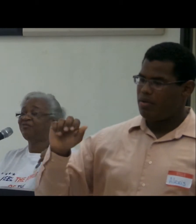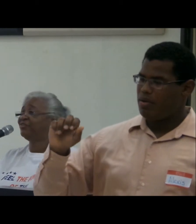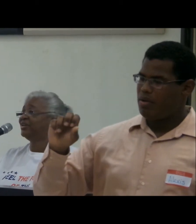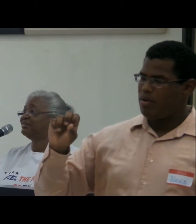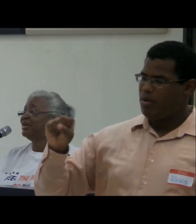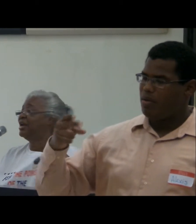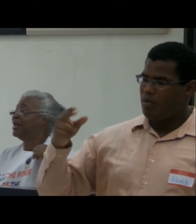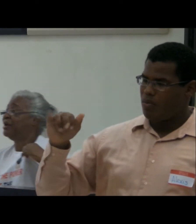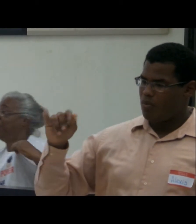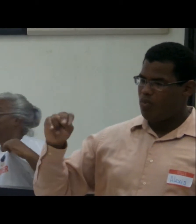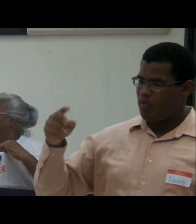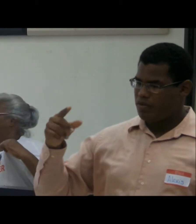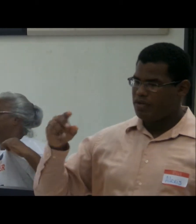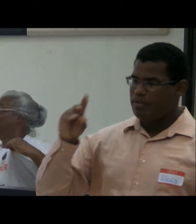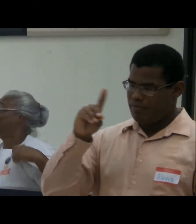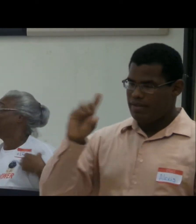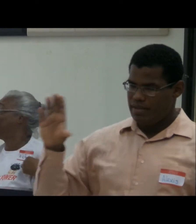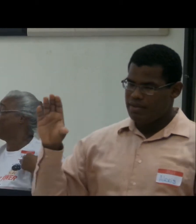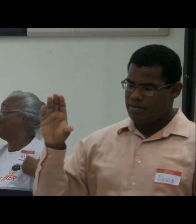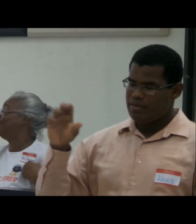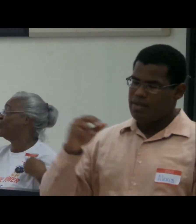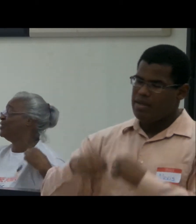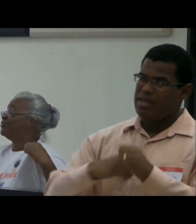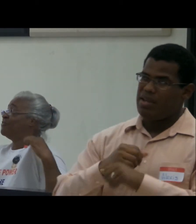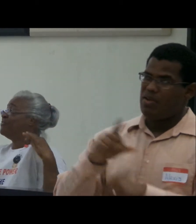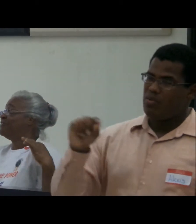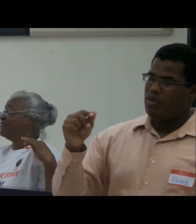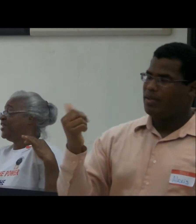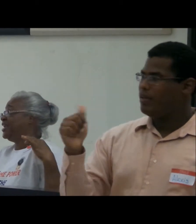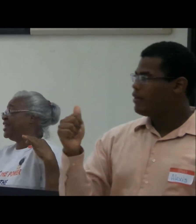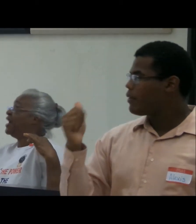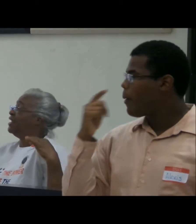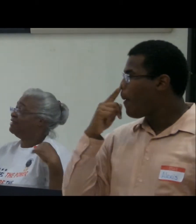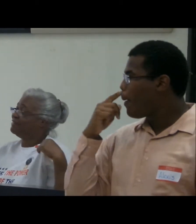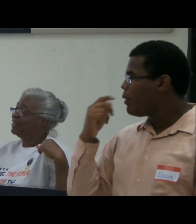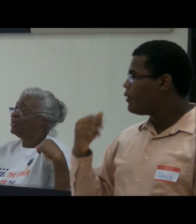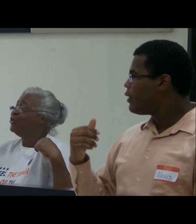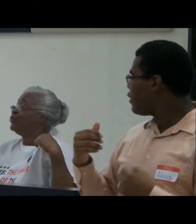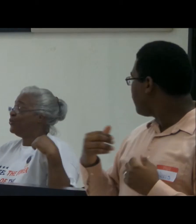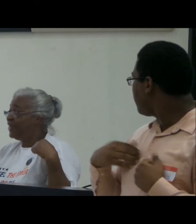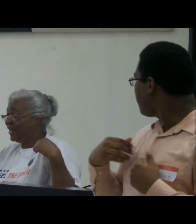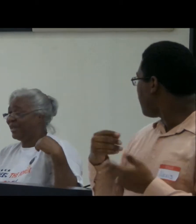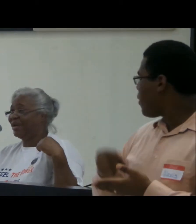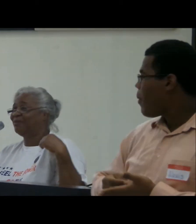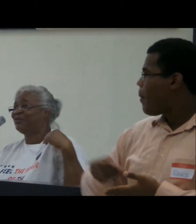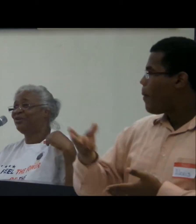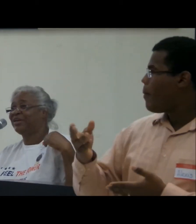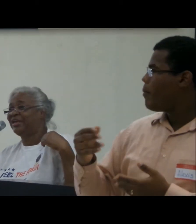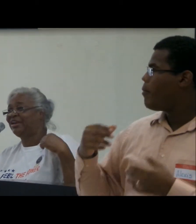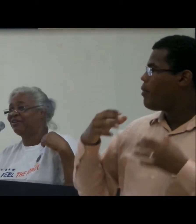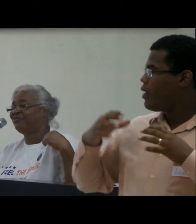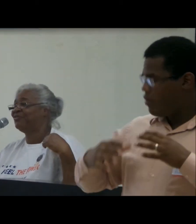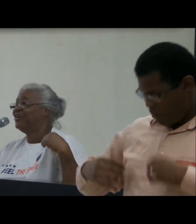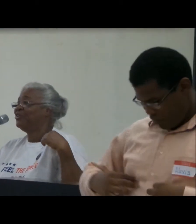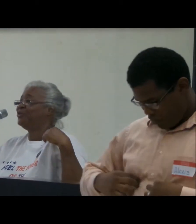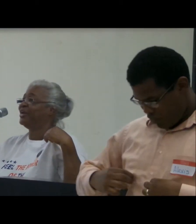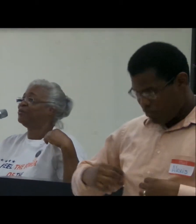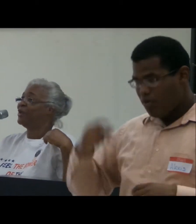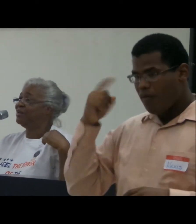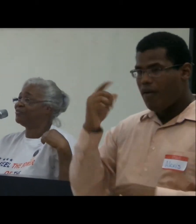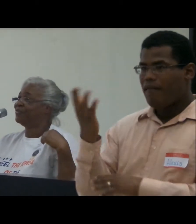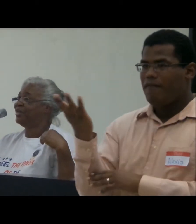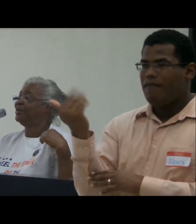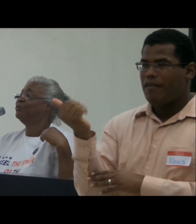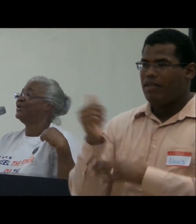Living Conference, and I bought a t-shirt with these words for $15. Today, I was lucky enough to